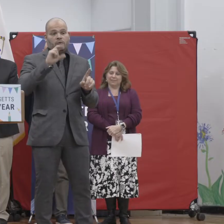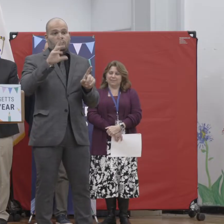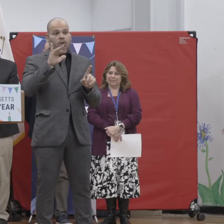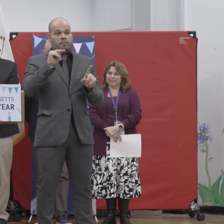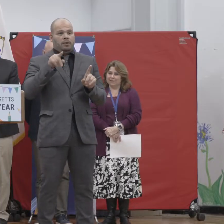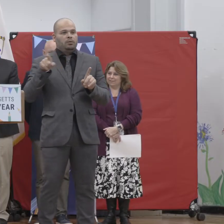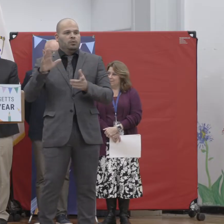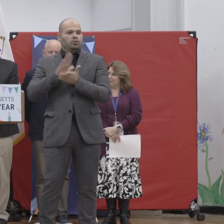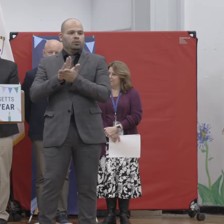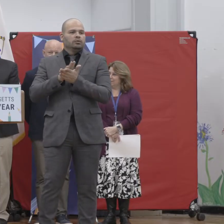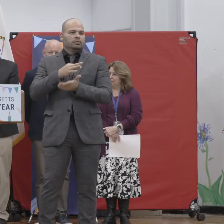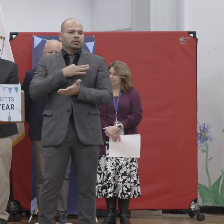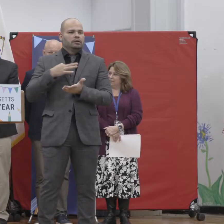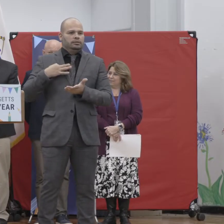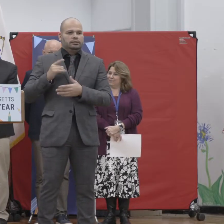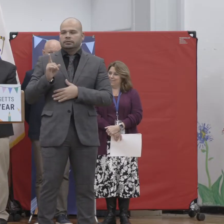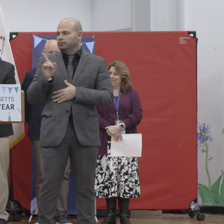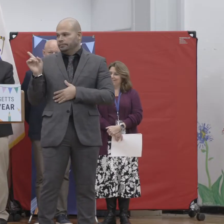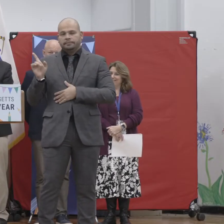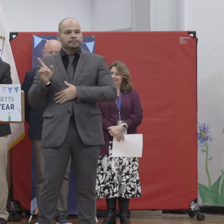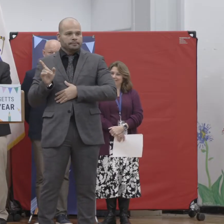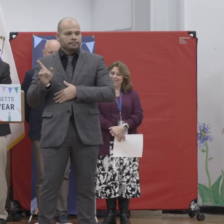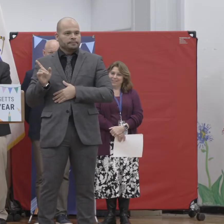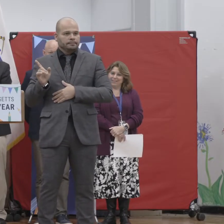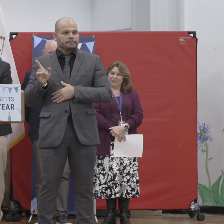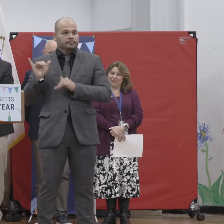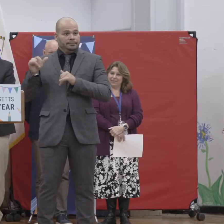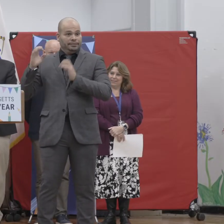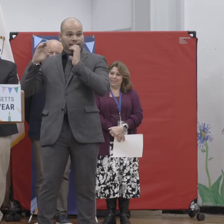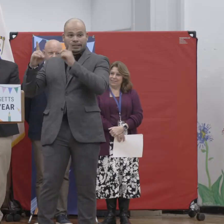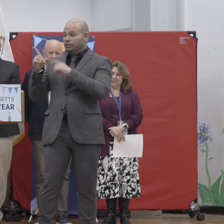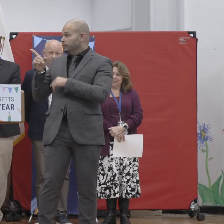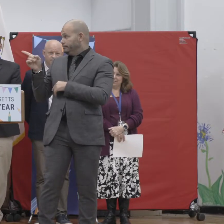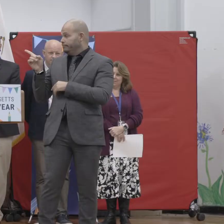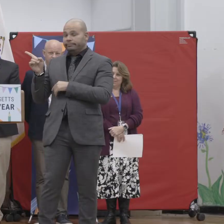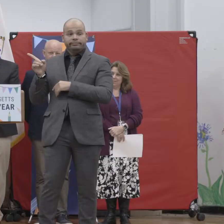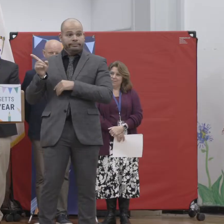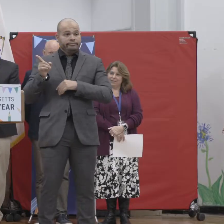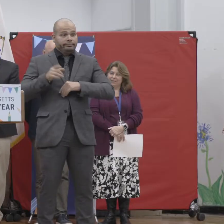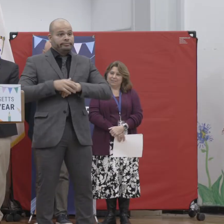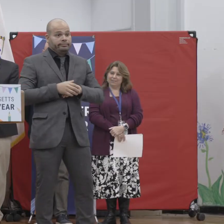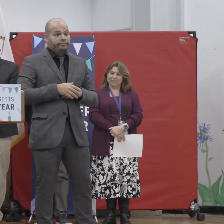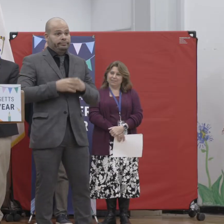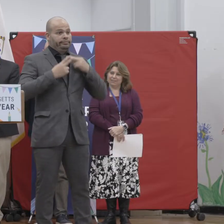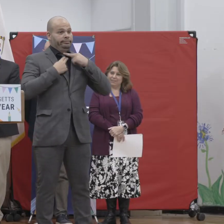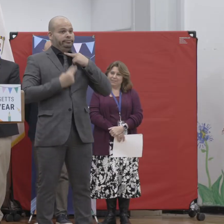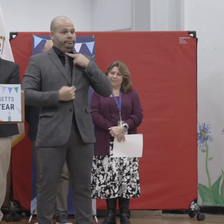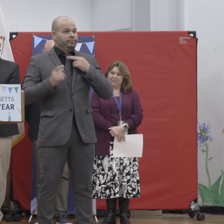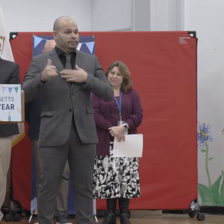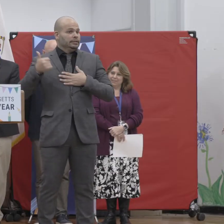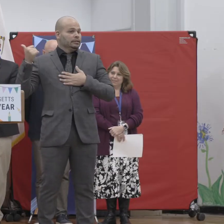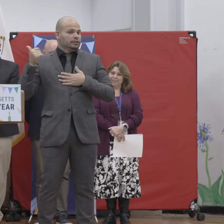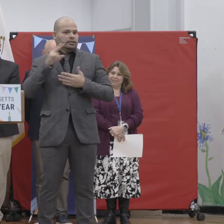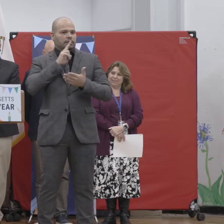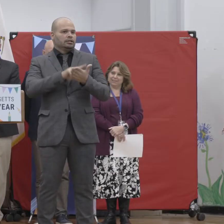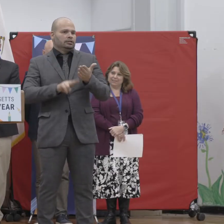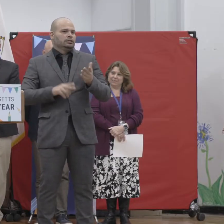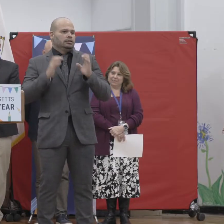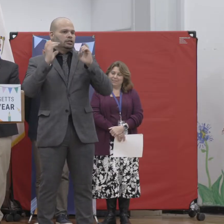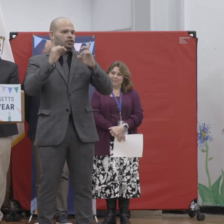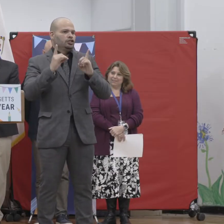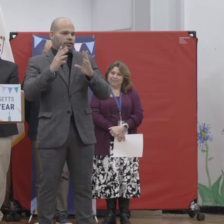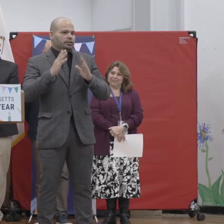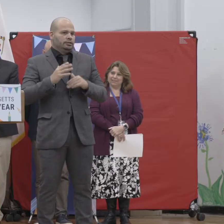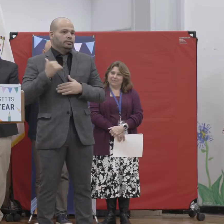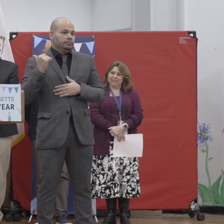Education. See this big guy here? That's Dr. Pat Tutwiler. He's the Secretary of Education. Our Chair of the